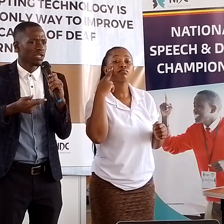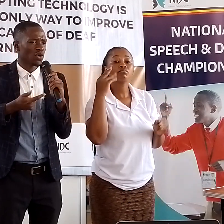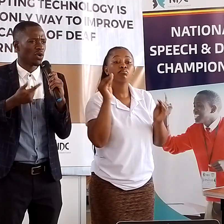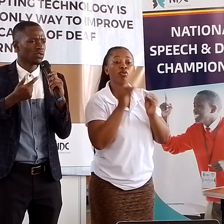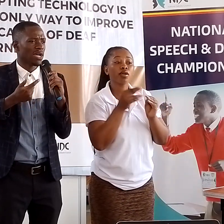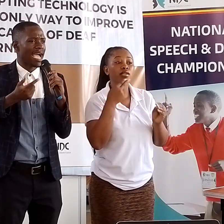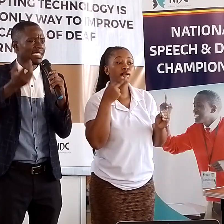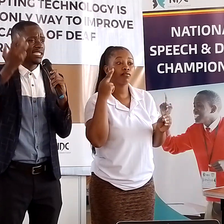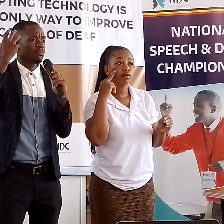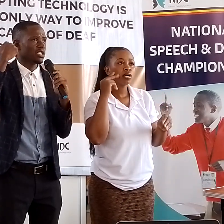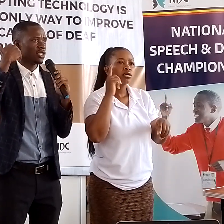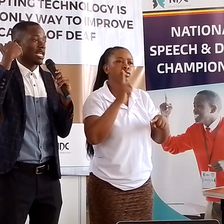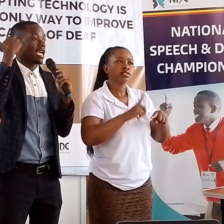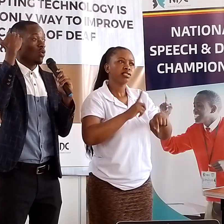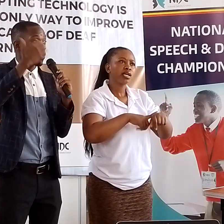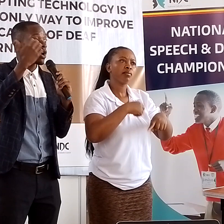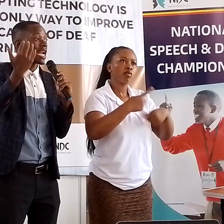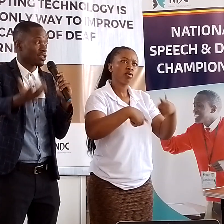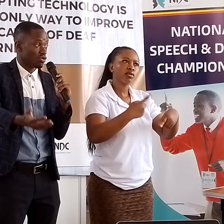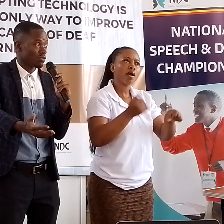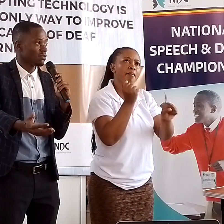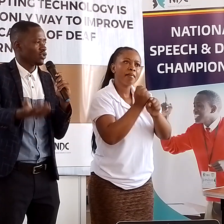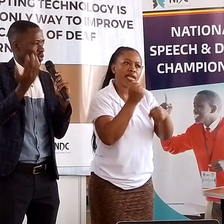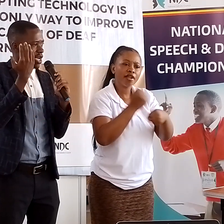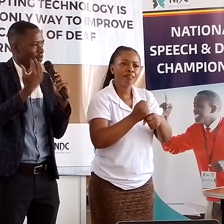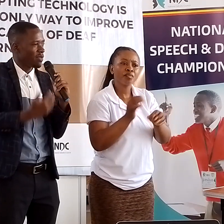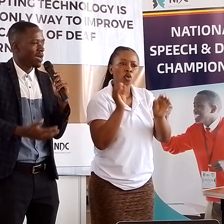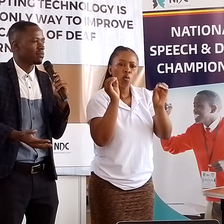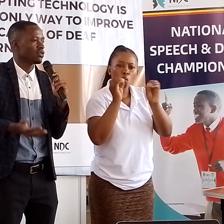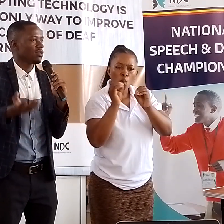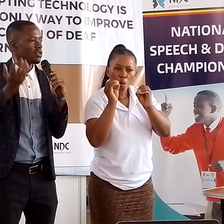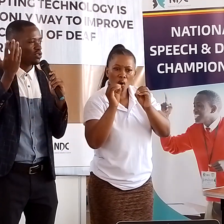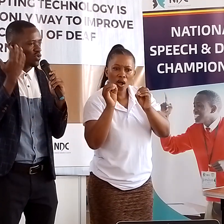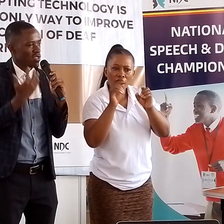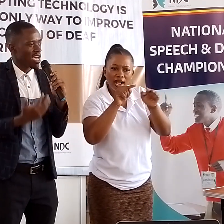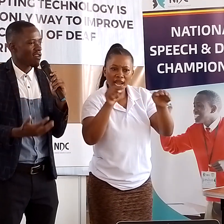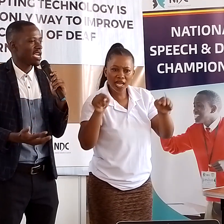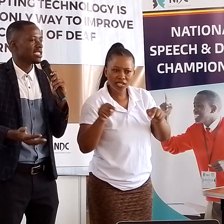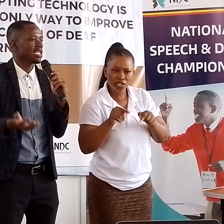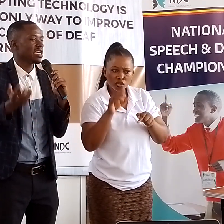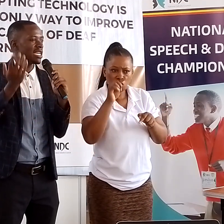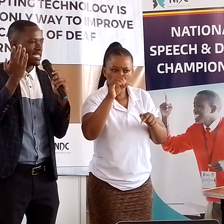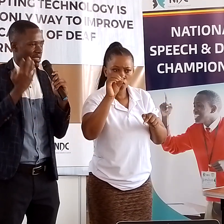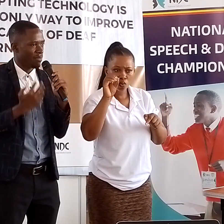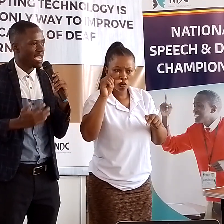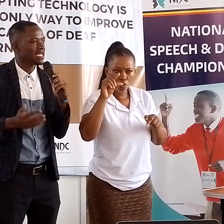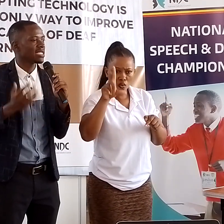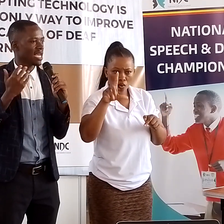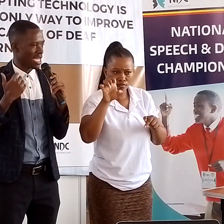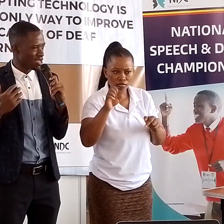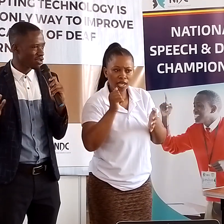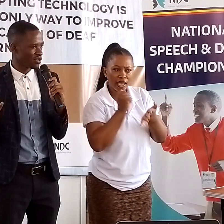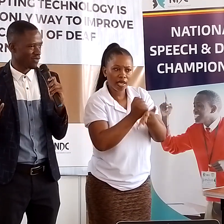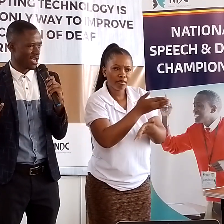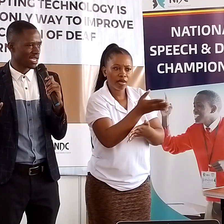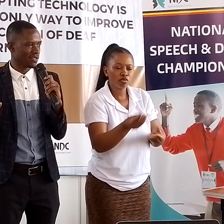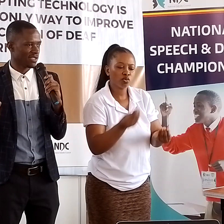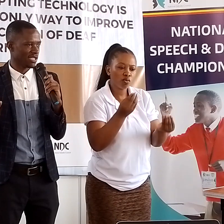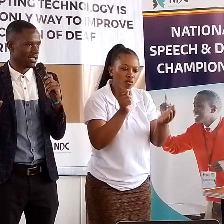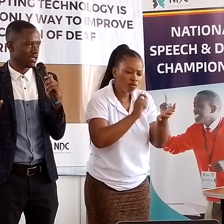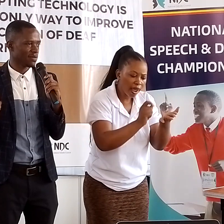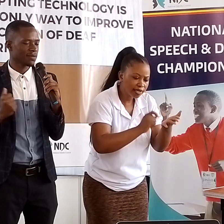And time went on, I established a Google Classroom to help them do their writing, debate, and the rest